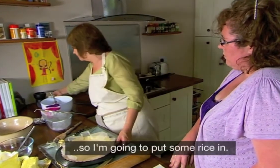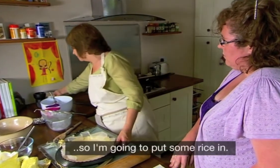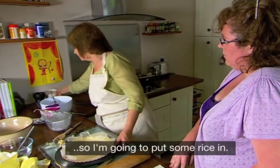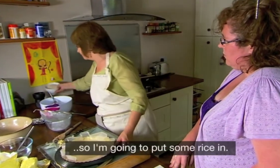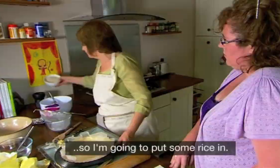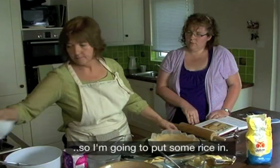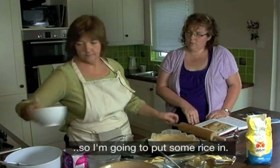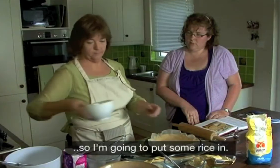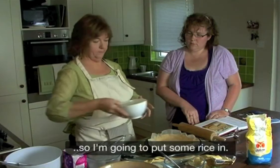going to put some rice in.